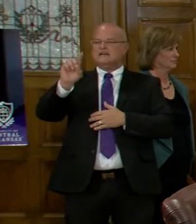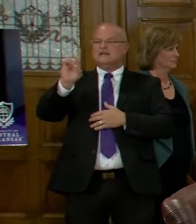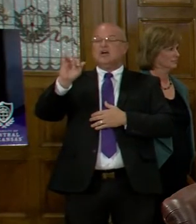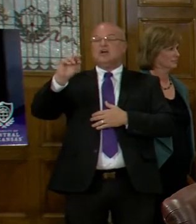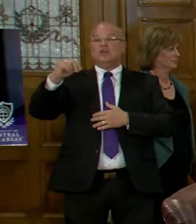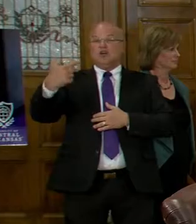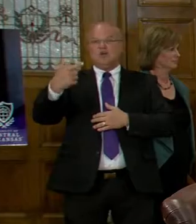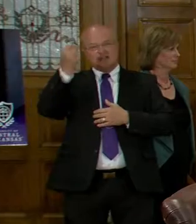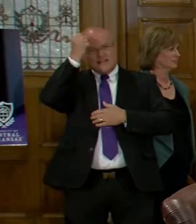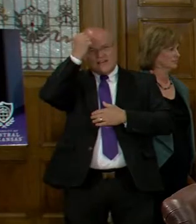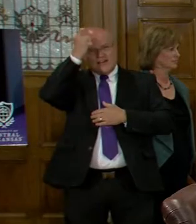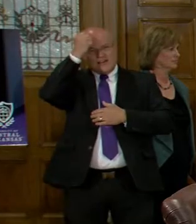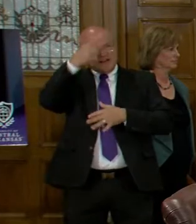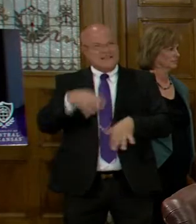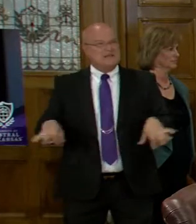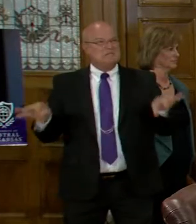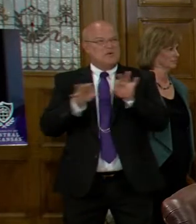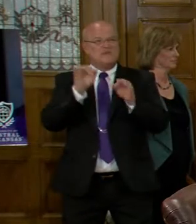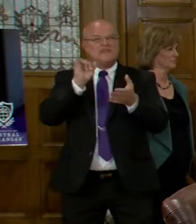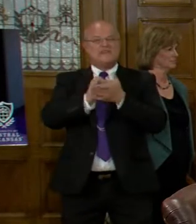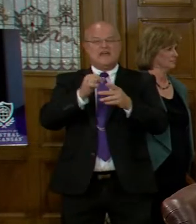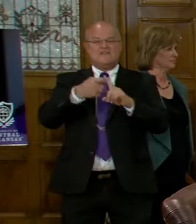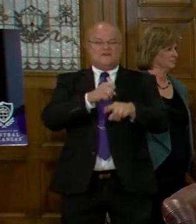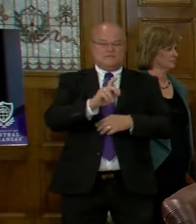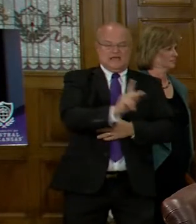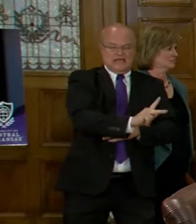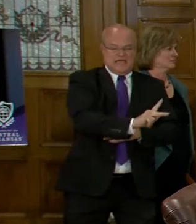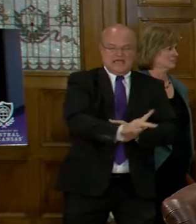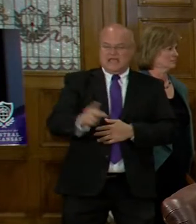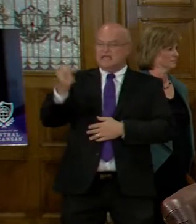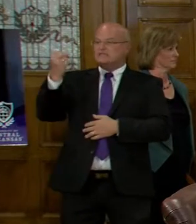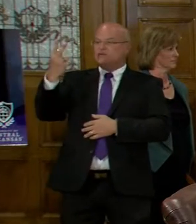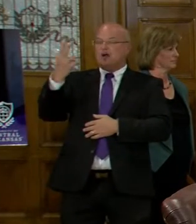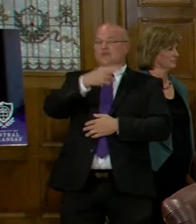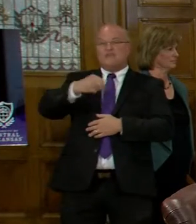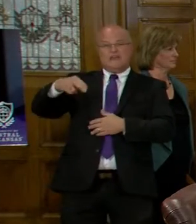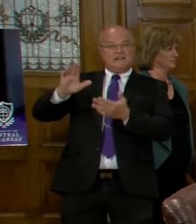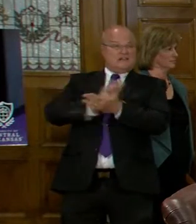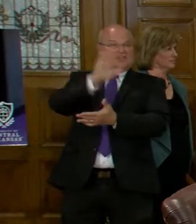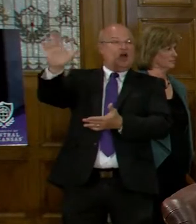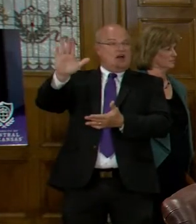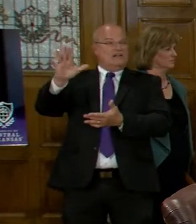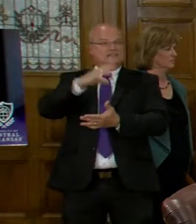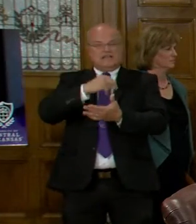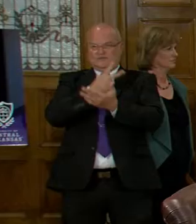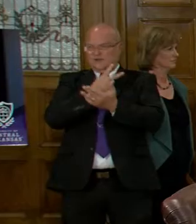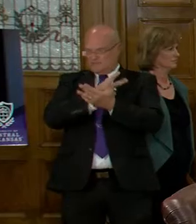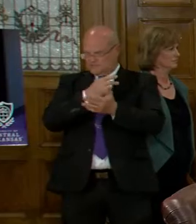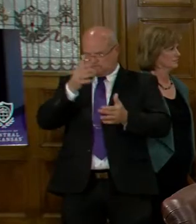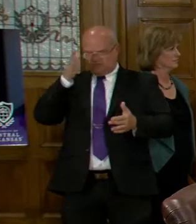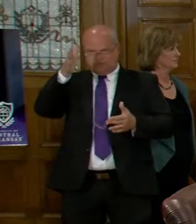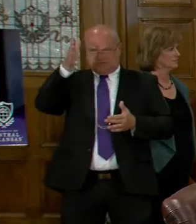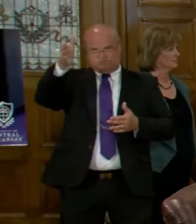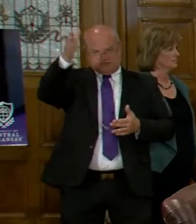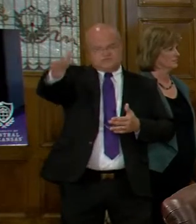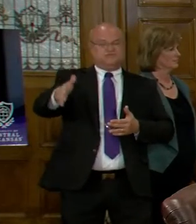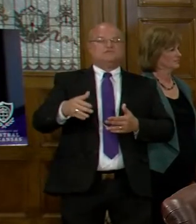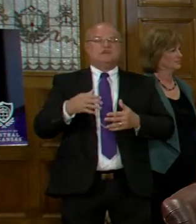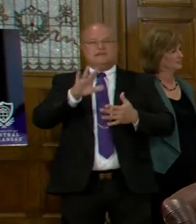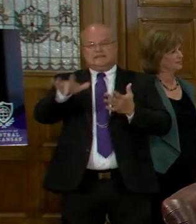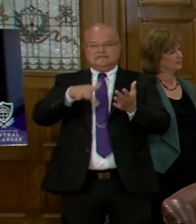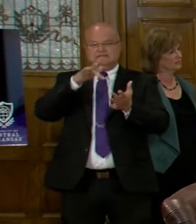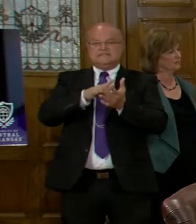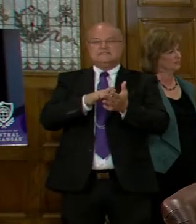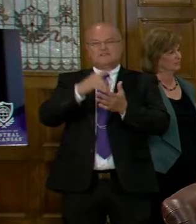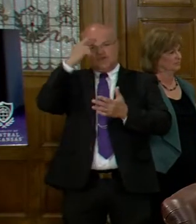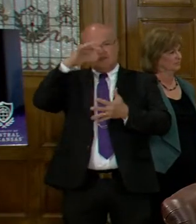and understanding the importance of that from a K-12 and a higher education curriculum as well as services standpoint, front and center in terms